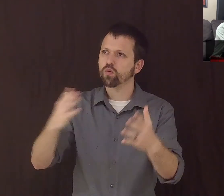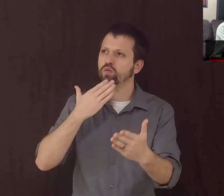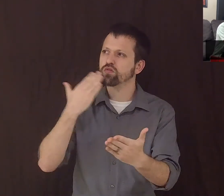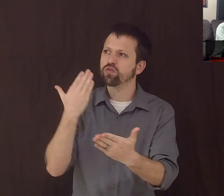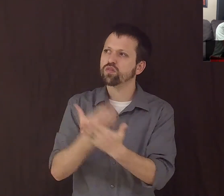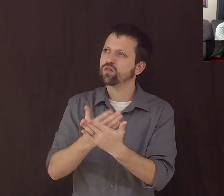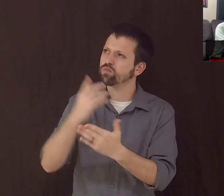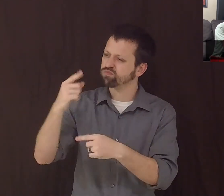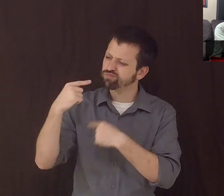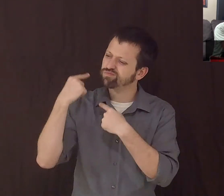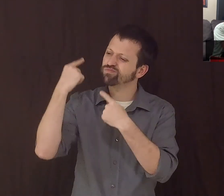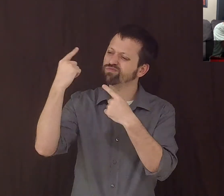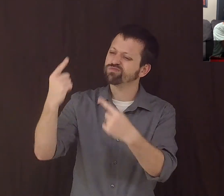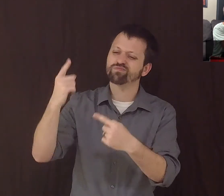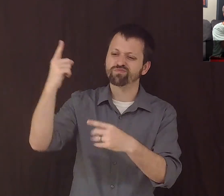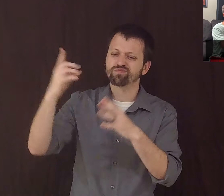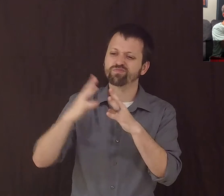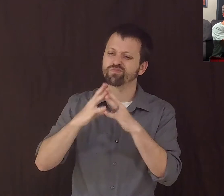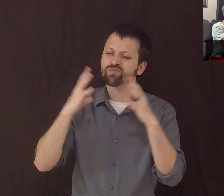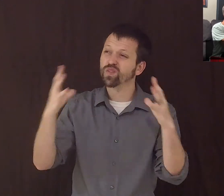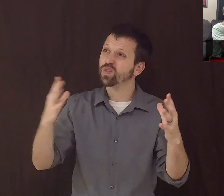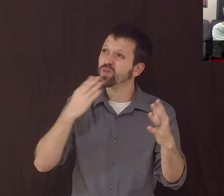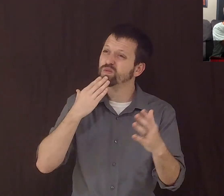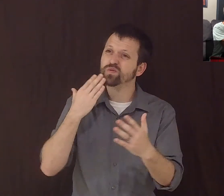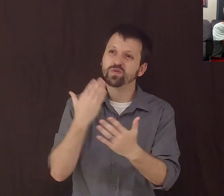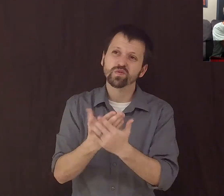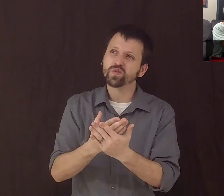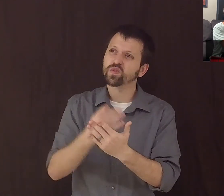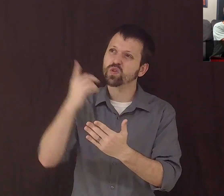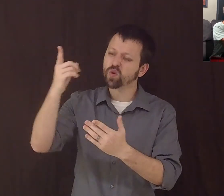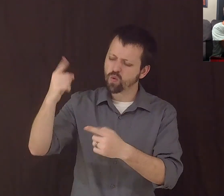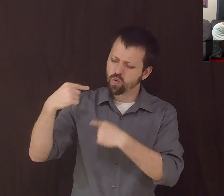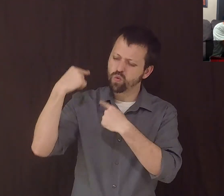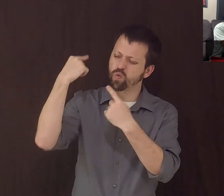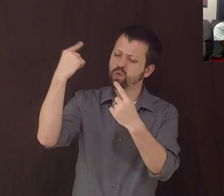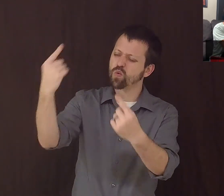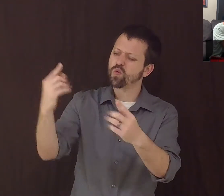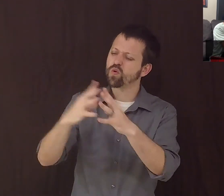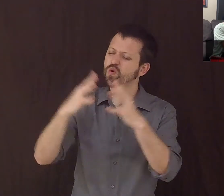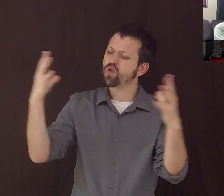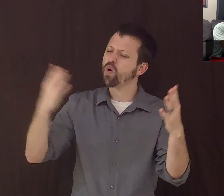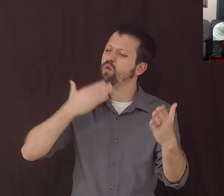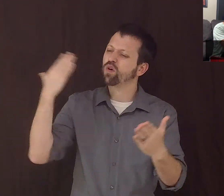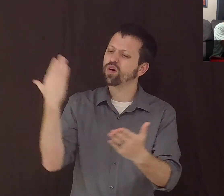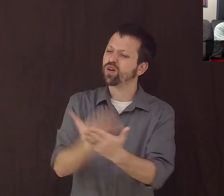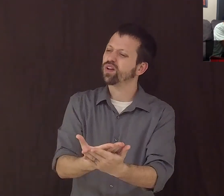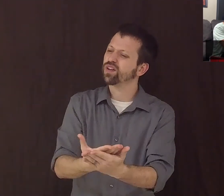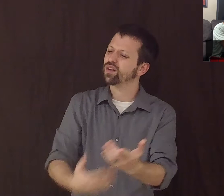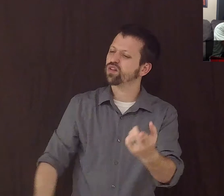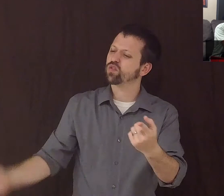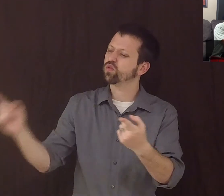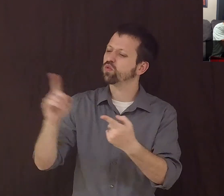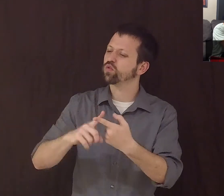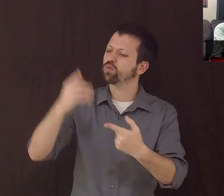good. You have been so good. You have been so good